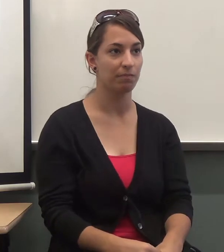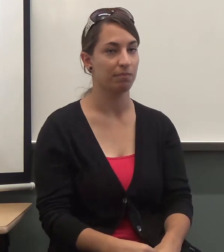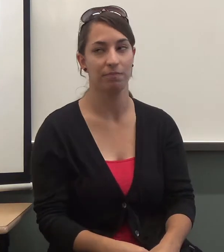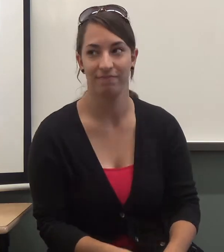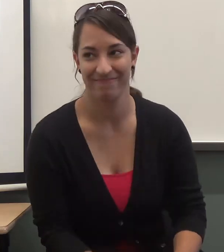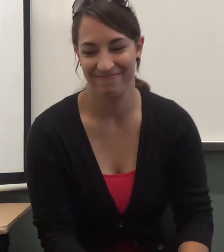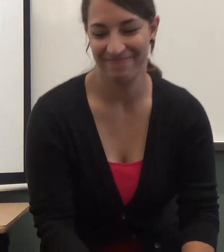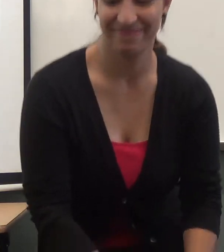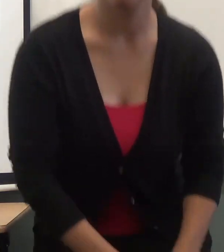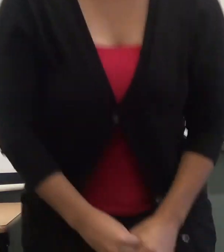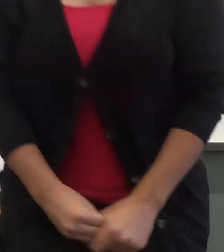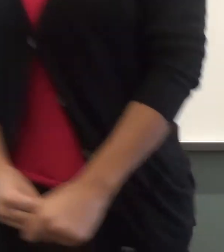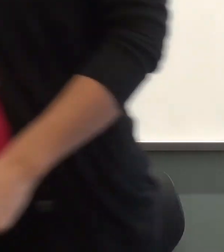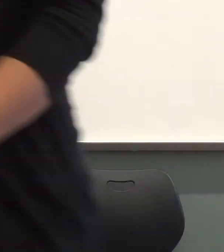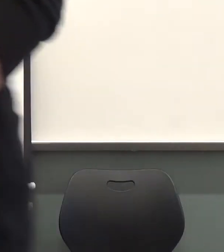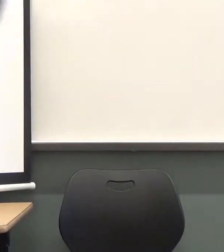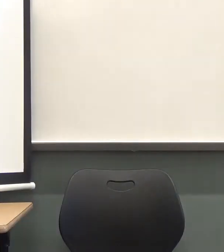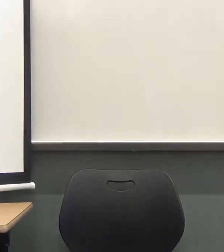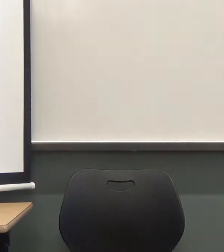that is singular.